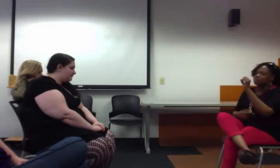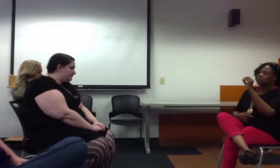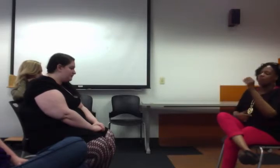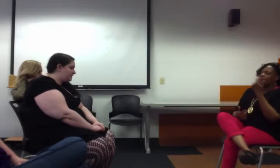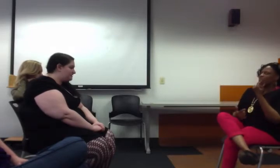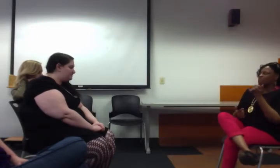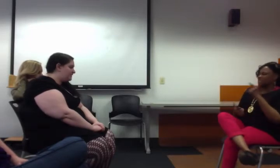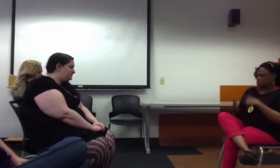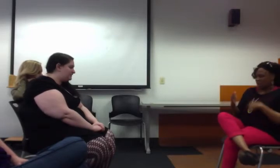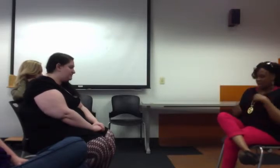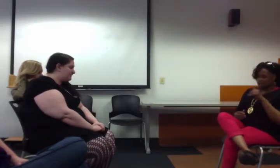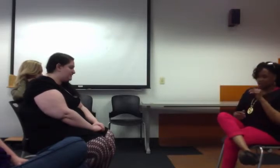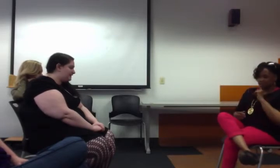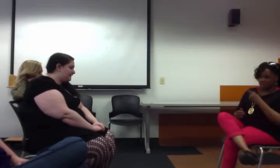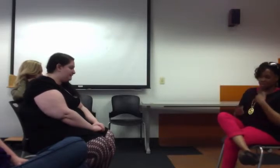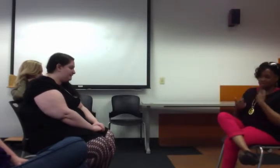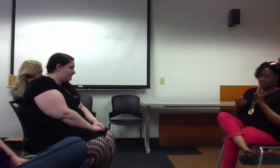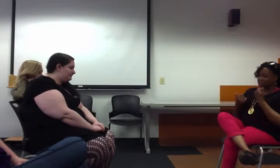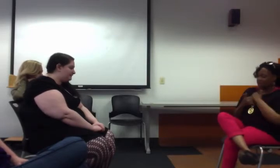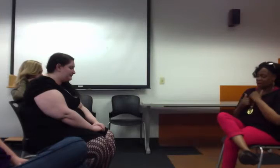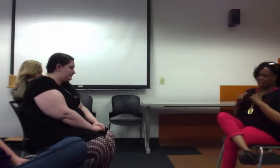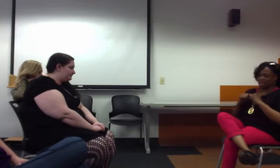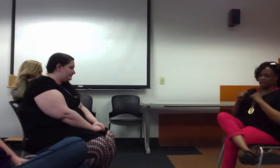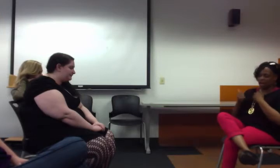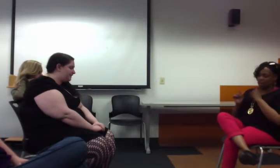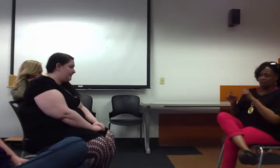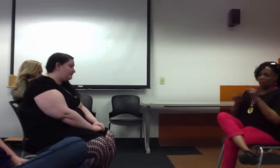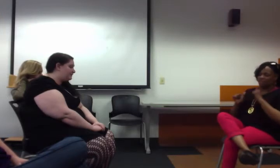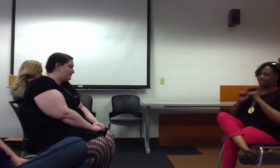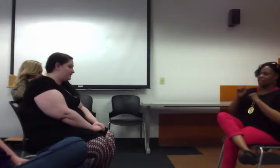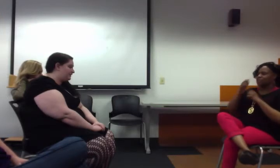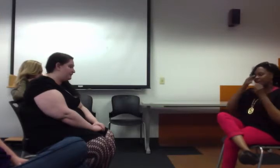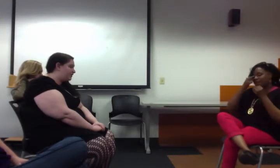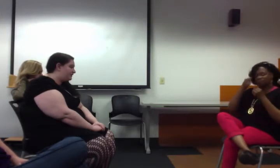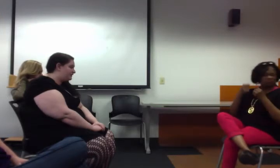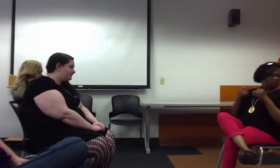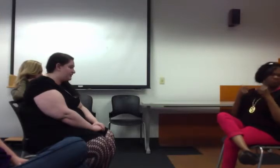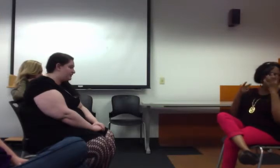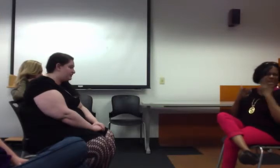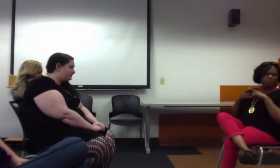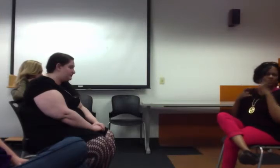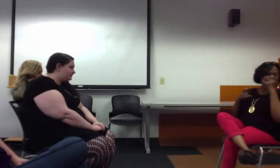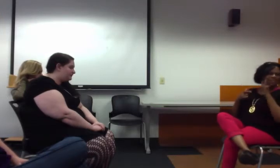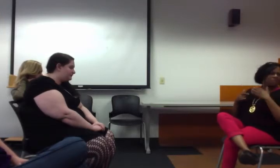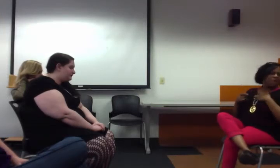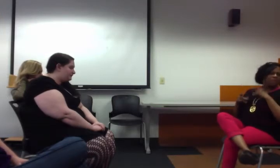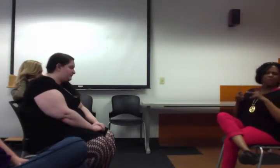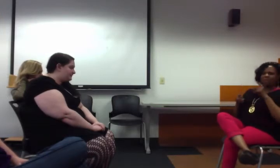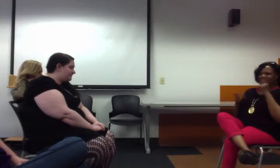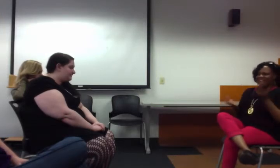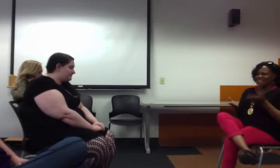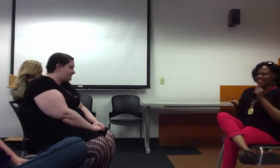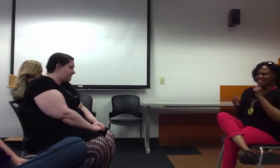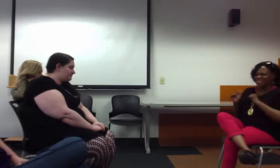so I had to meet with him and explain to that. I love theater. I love going to theater. It's sad to see that my